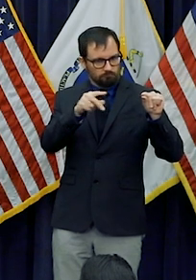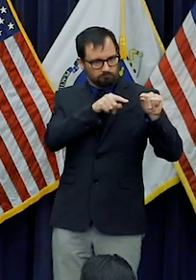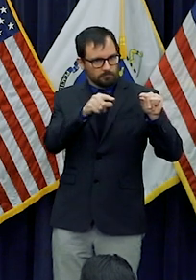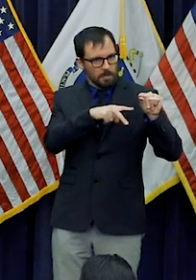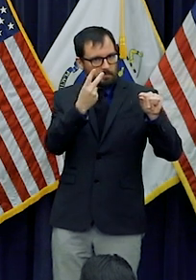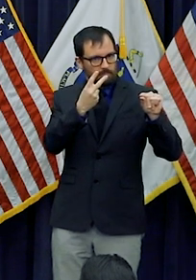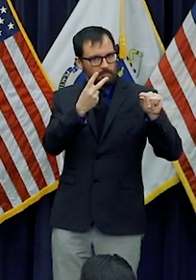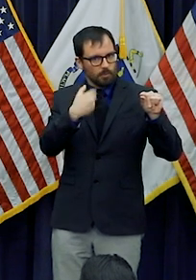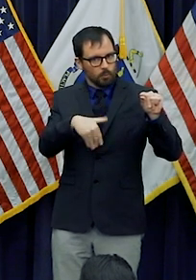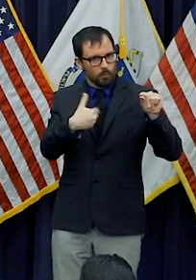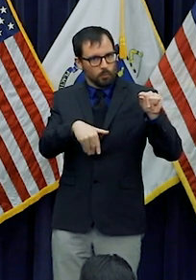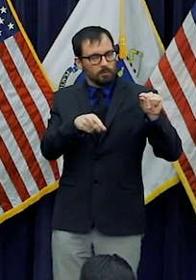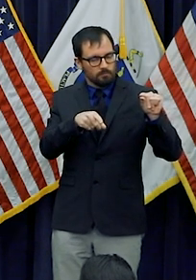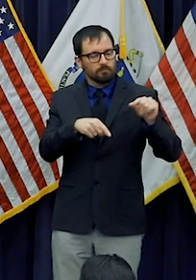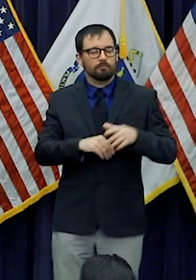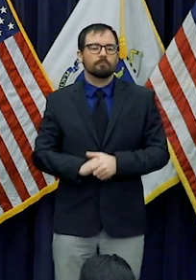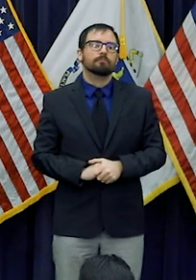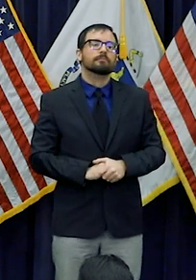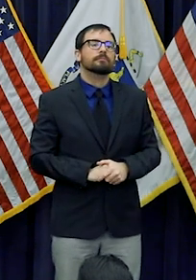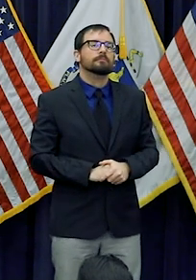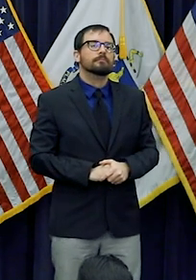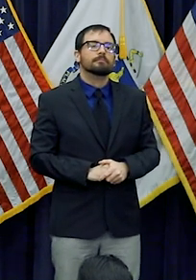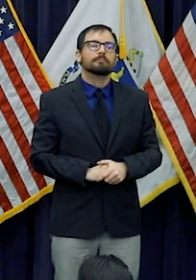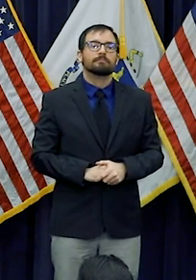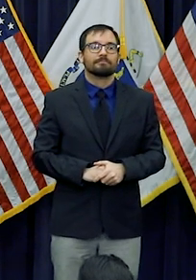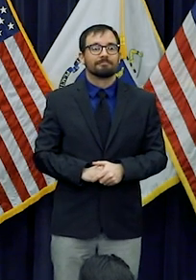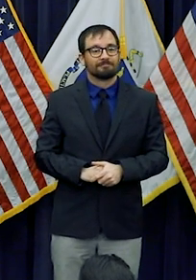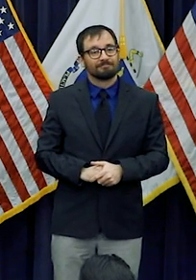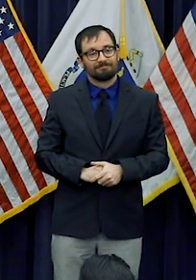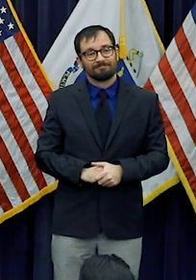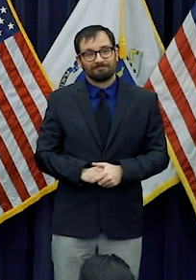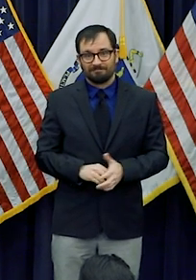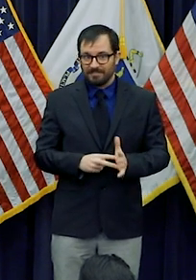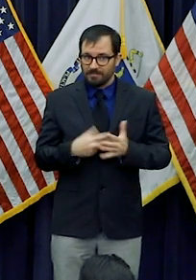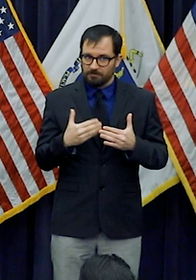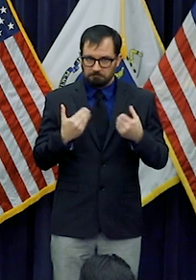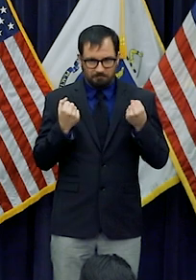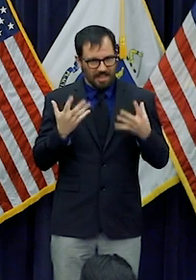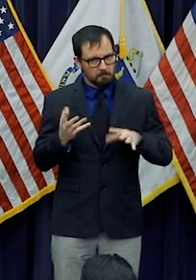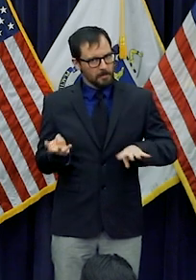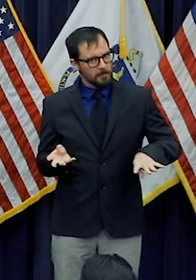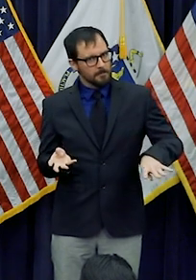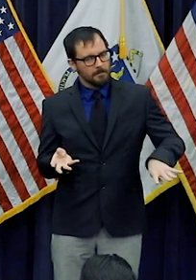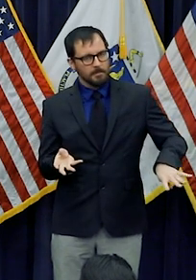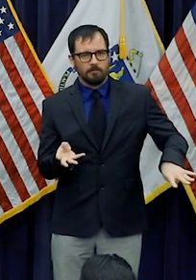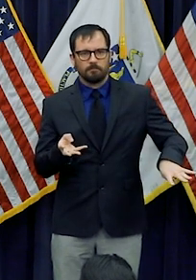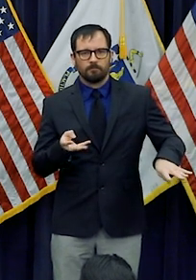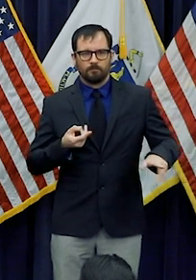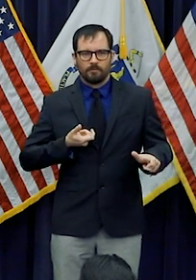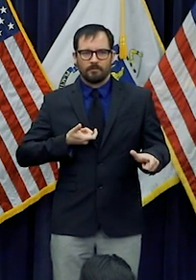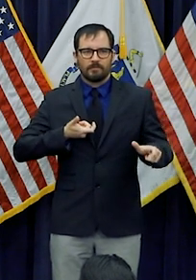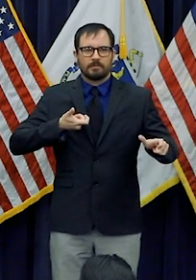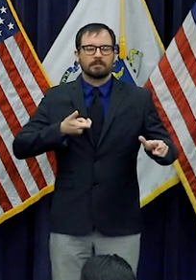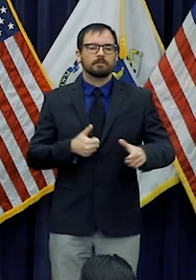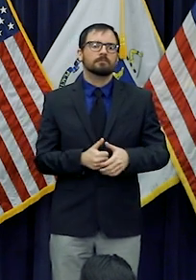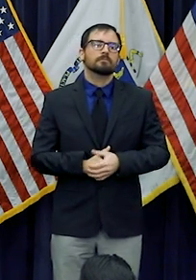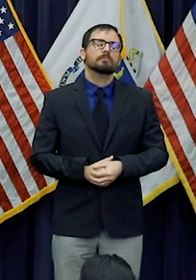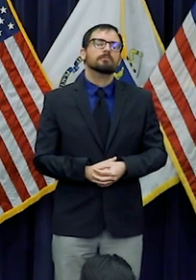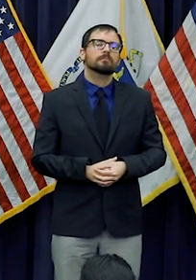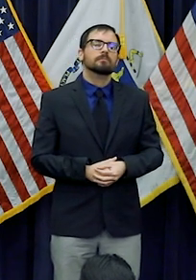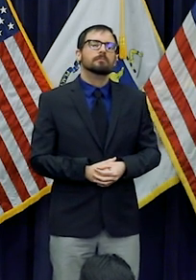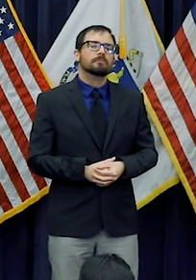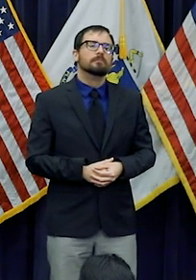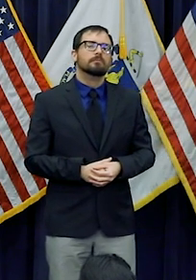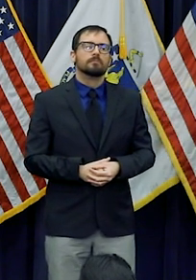the number of completed tests. We'll post more data this afternoon to reflect the last 24 hours. Since